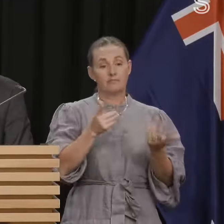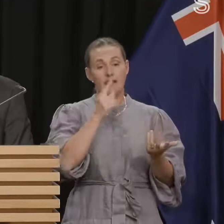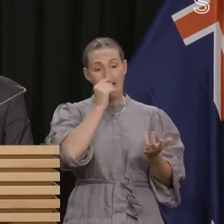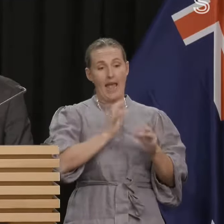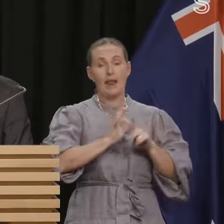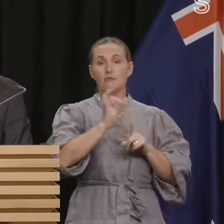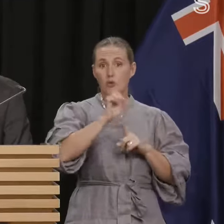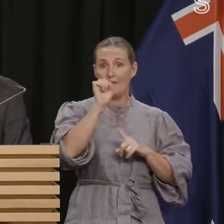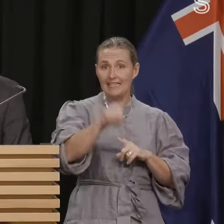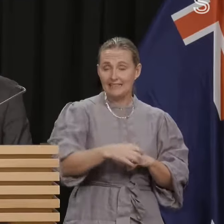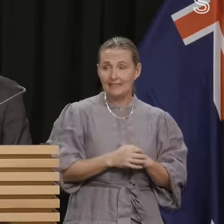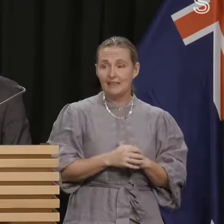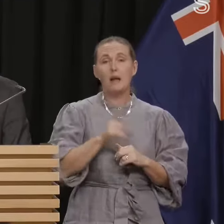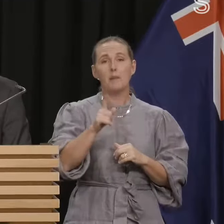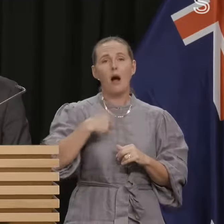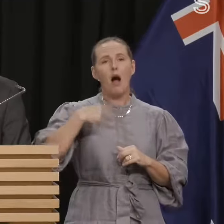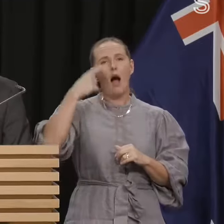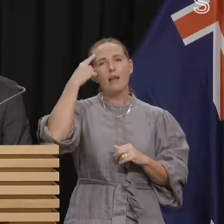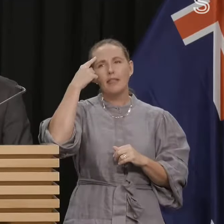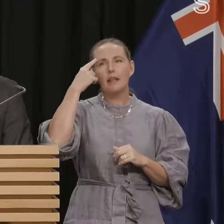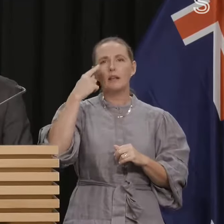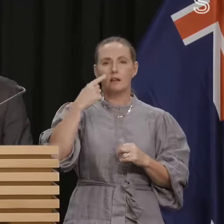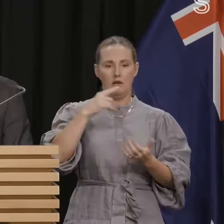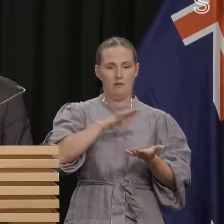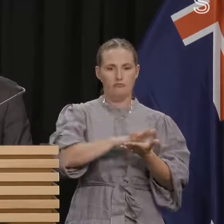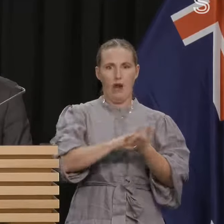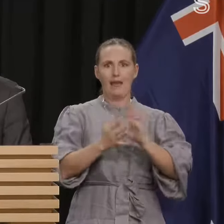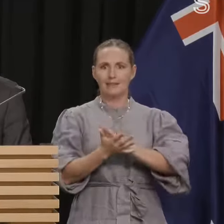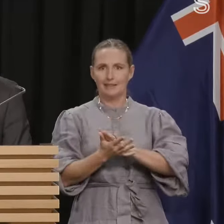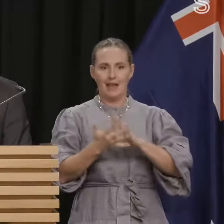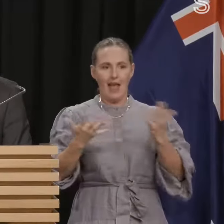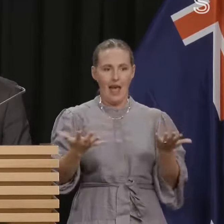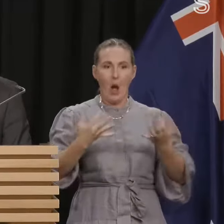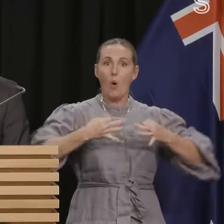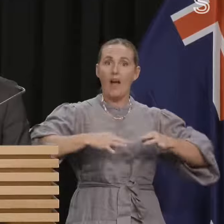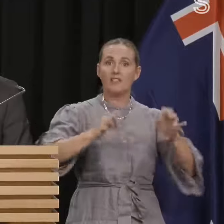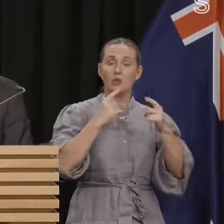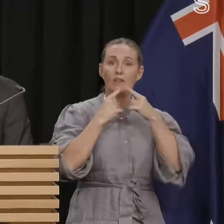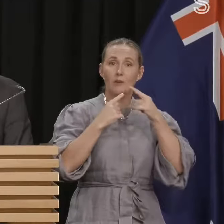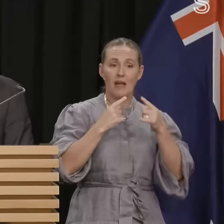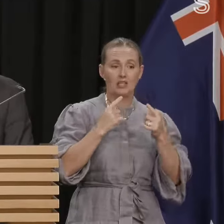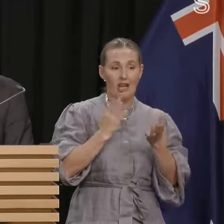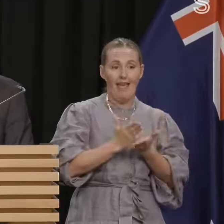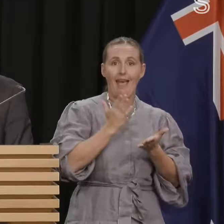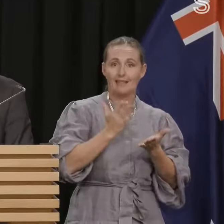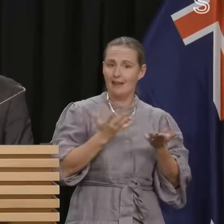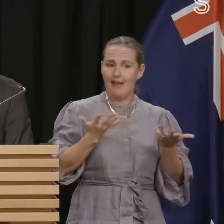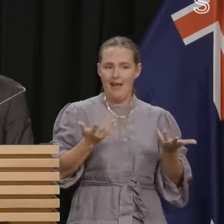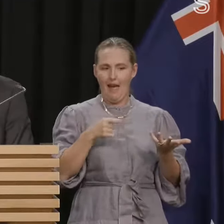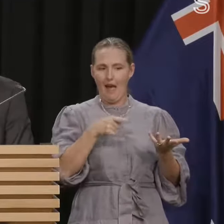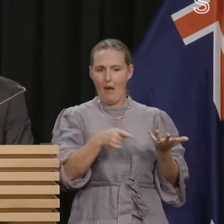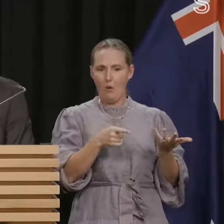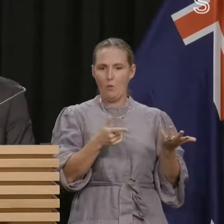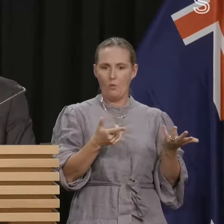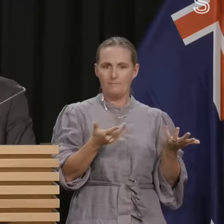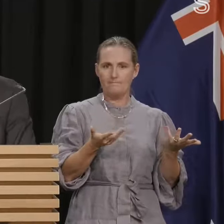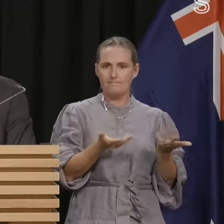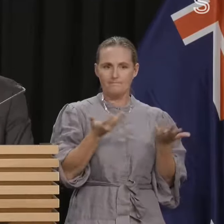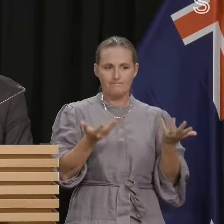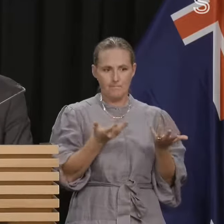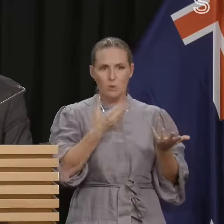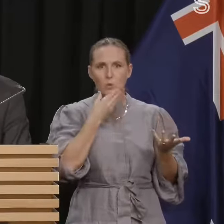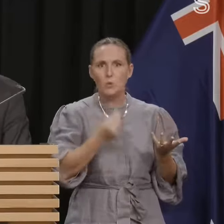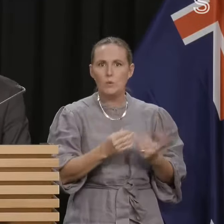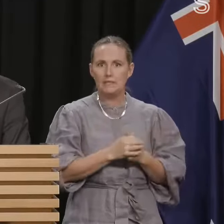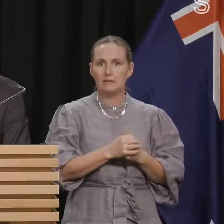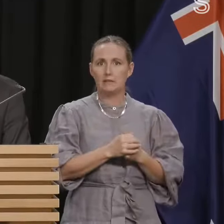I think some of the big gains are in the areas of practice around how the OIA is implemented. And that's what I was focused on in my previous role as Minister